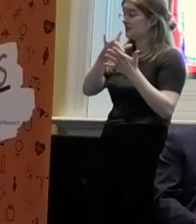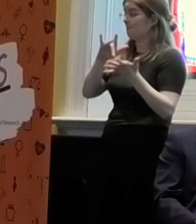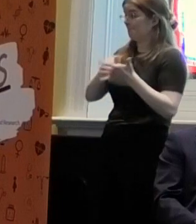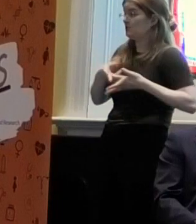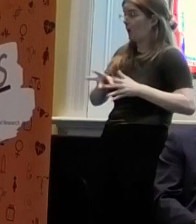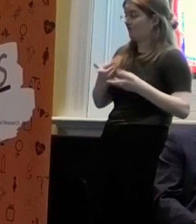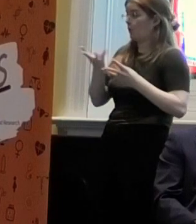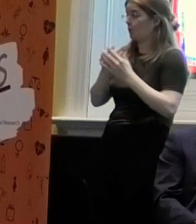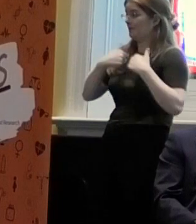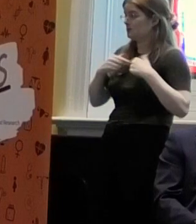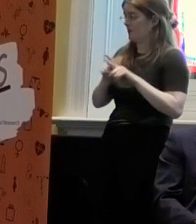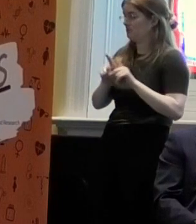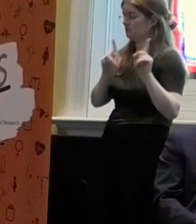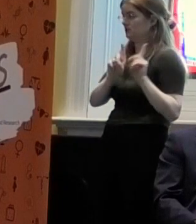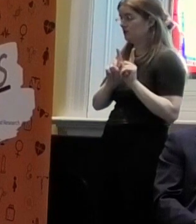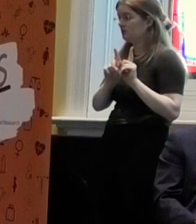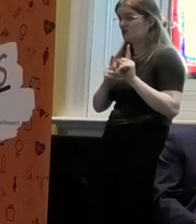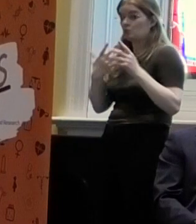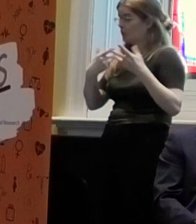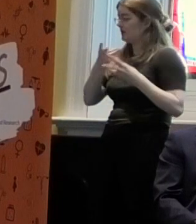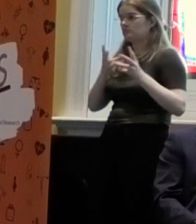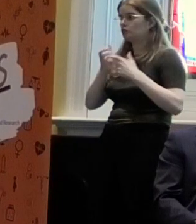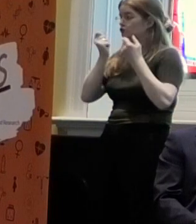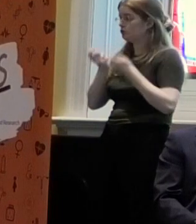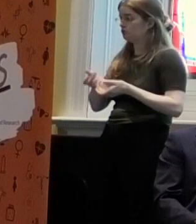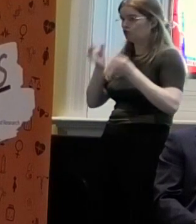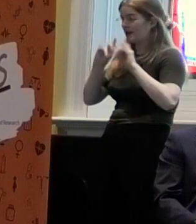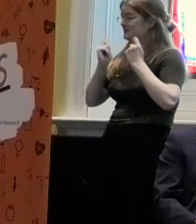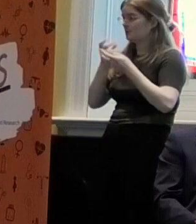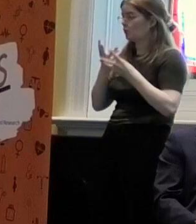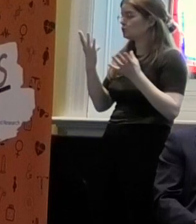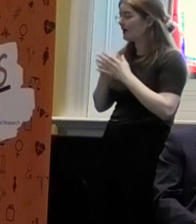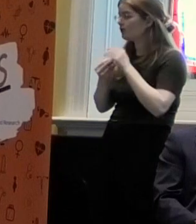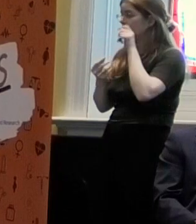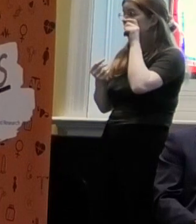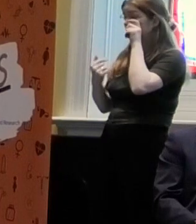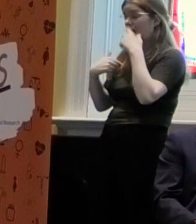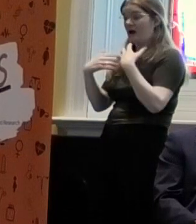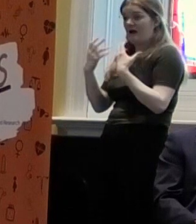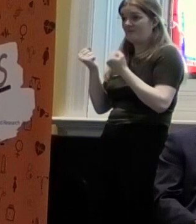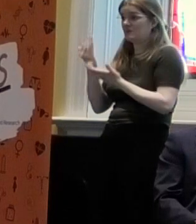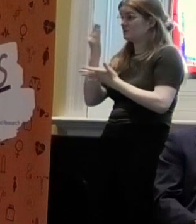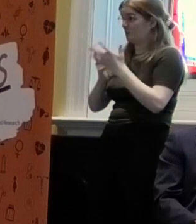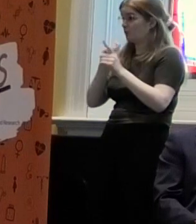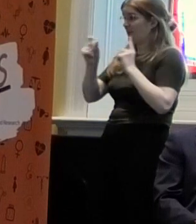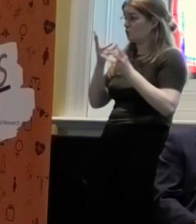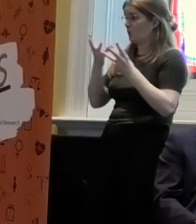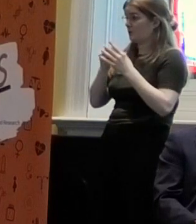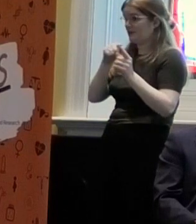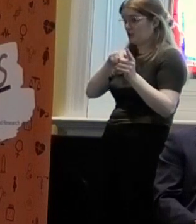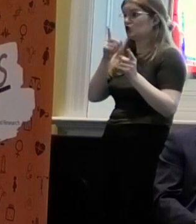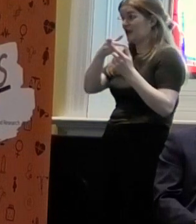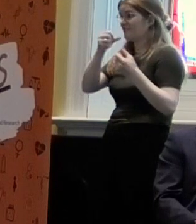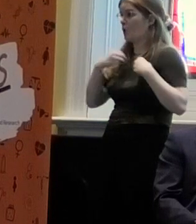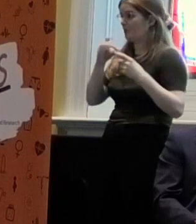works alongside me. So we've a very collaborative team, and I would have some clinicians working with me. She also